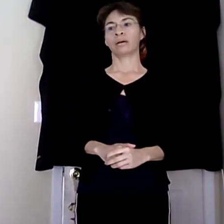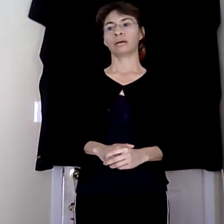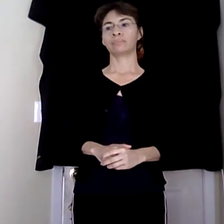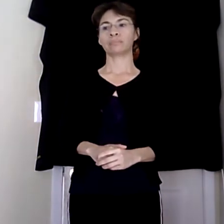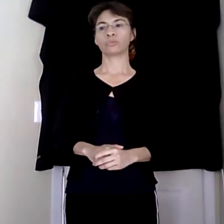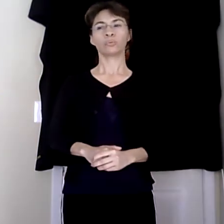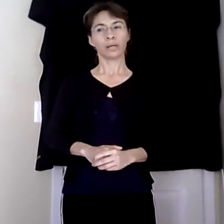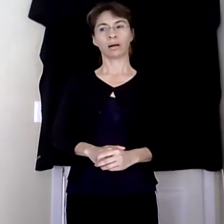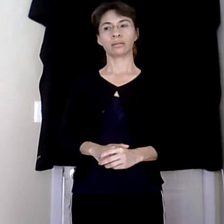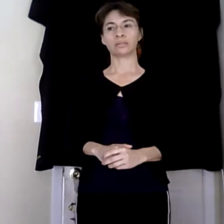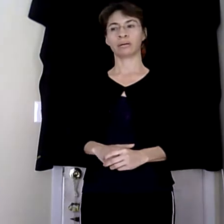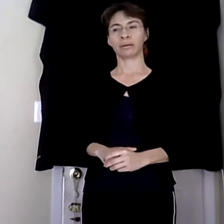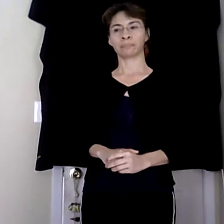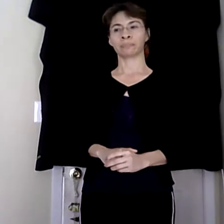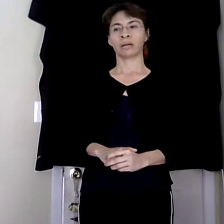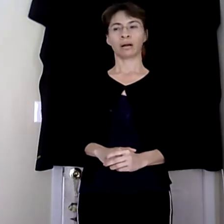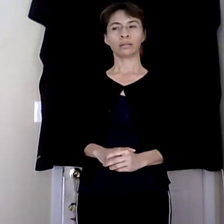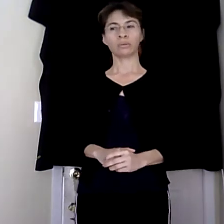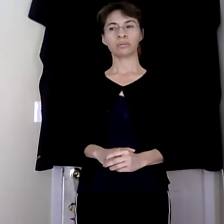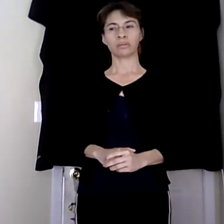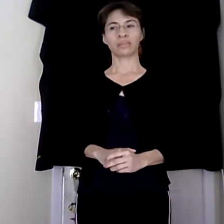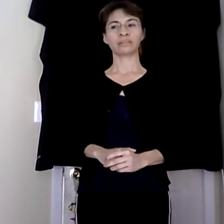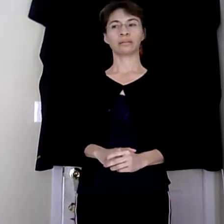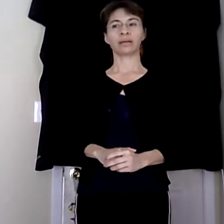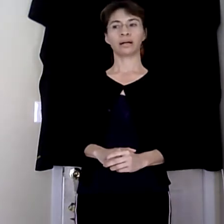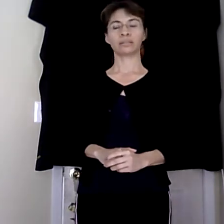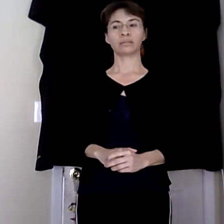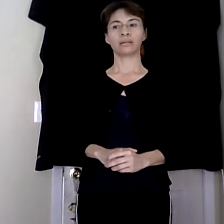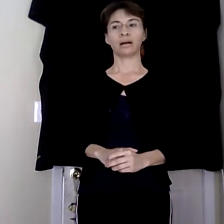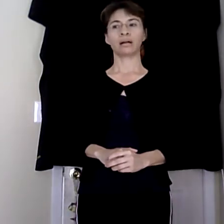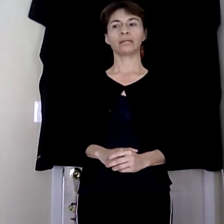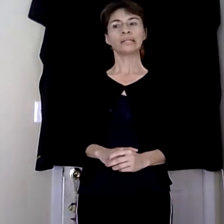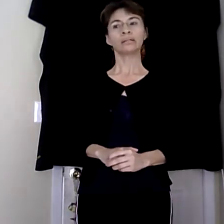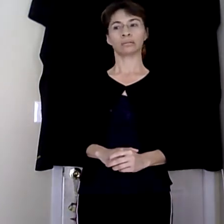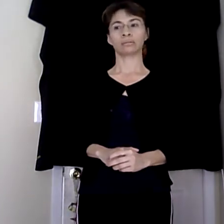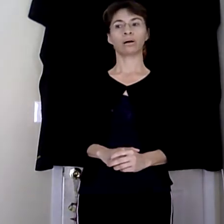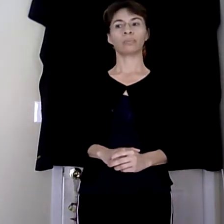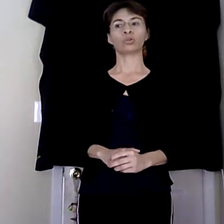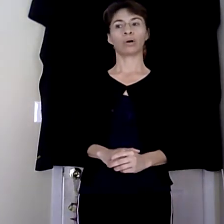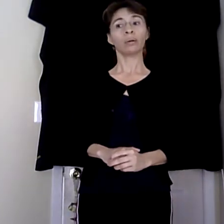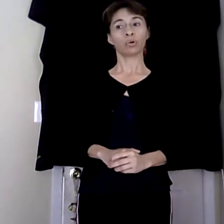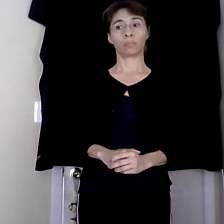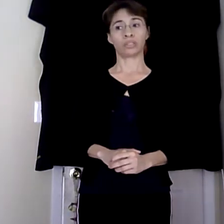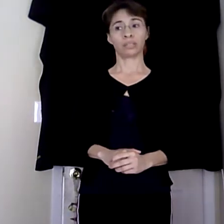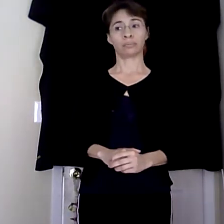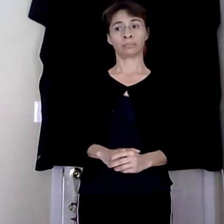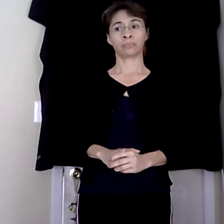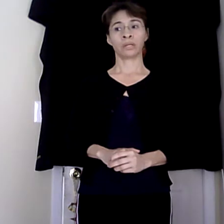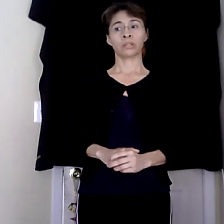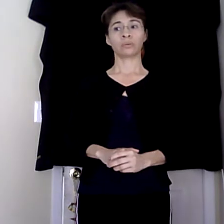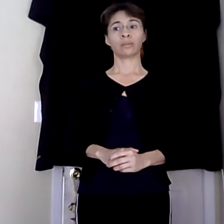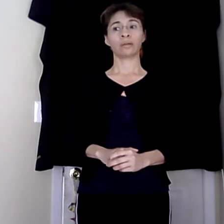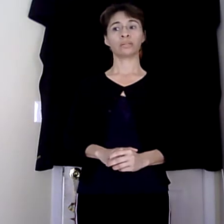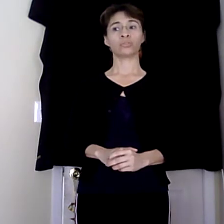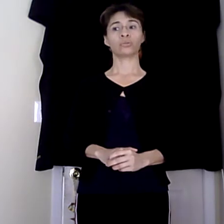And to be honest, animals and things like that are illegal to come into my property. So I think it's your